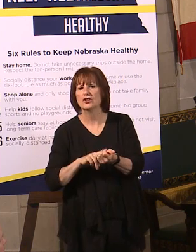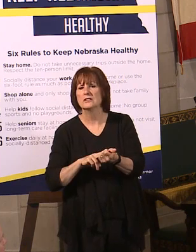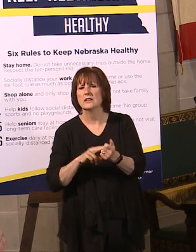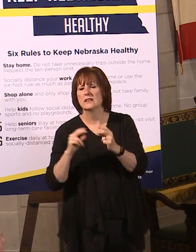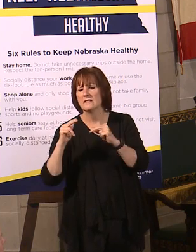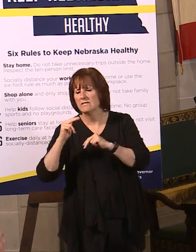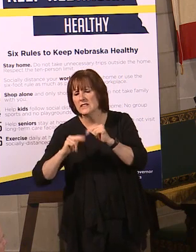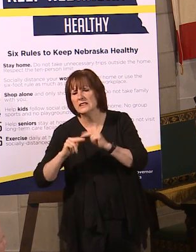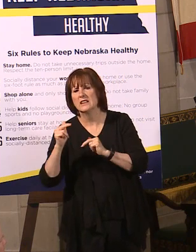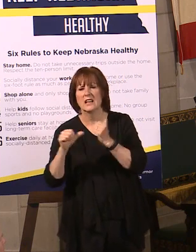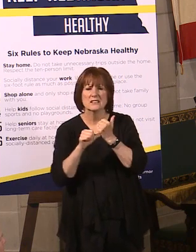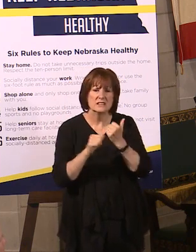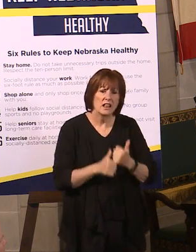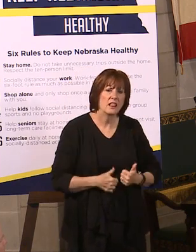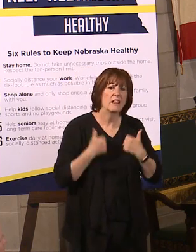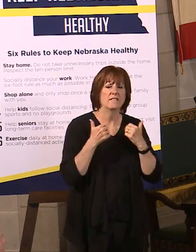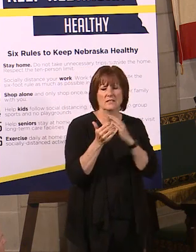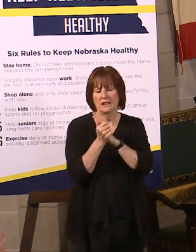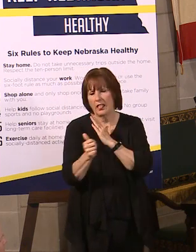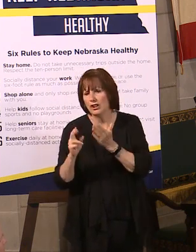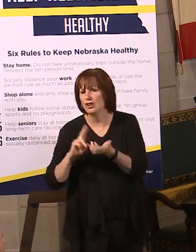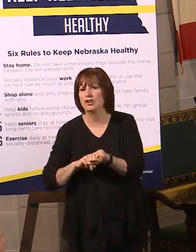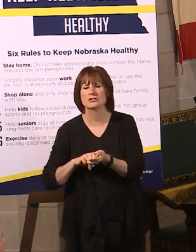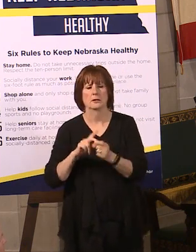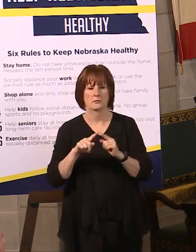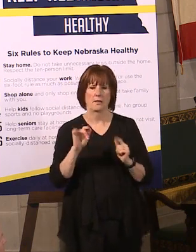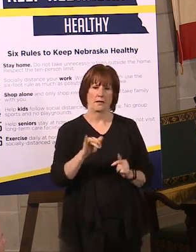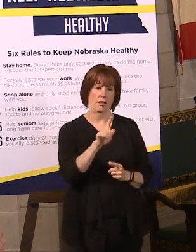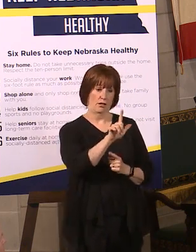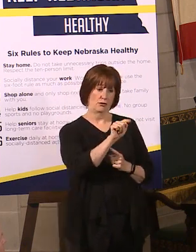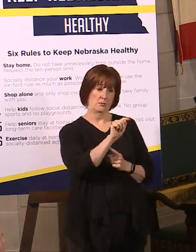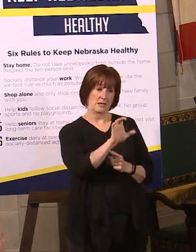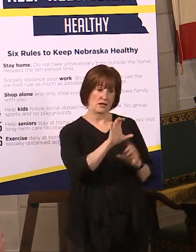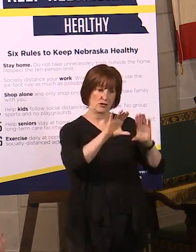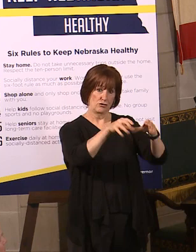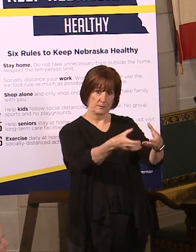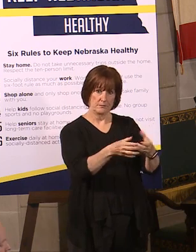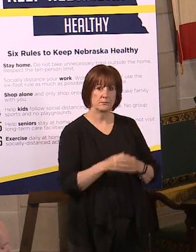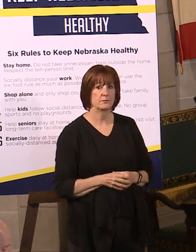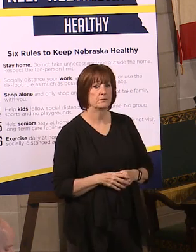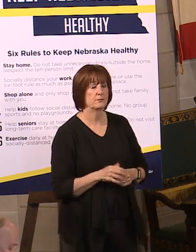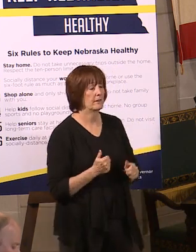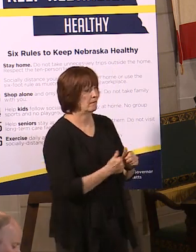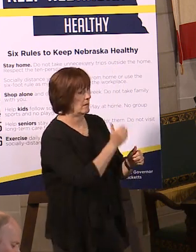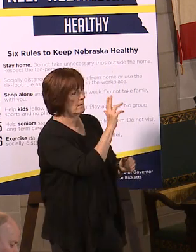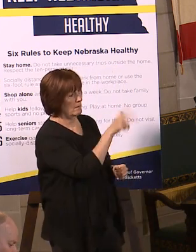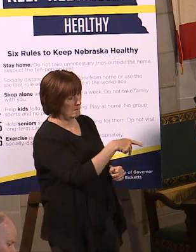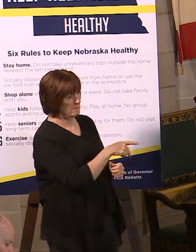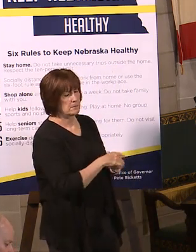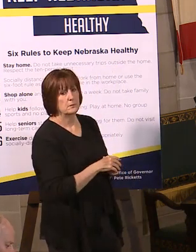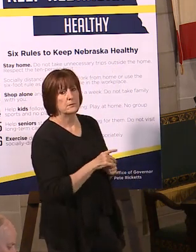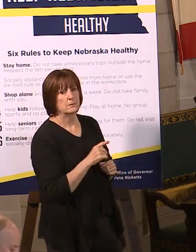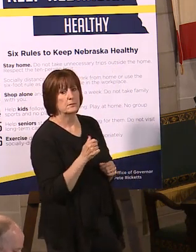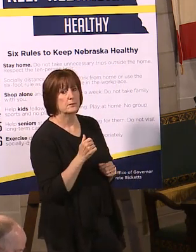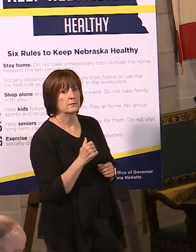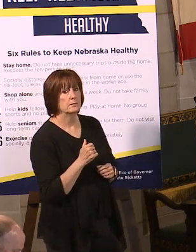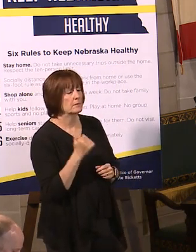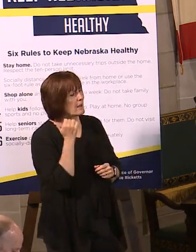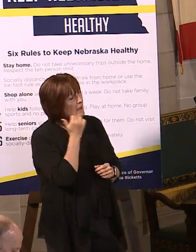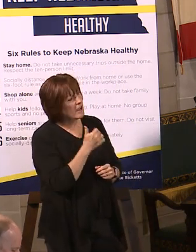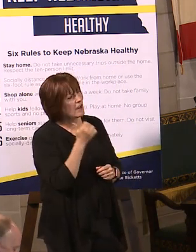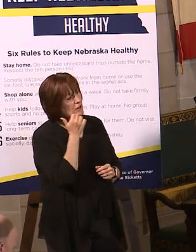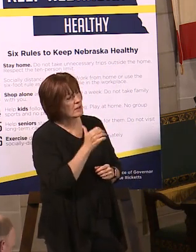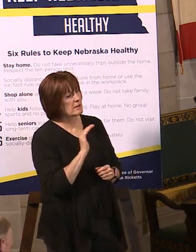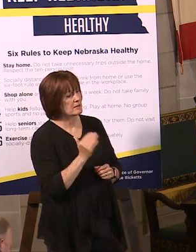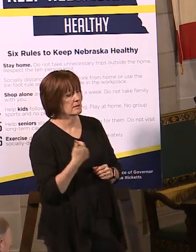assisted living, skilled nursing, things of that level. But that's just for the long-term care. Yes? Are there, every day, it seems like we're